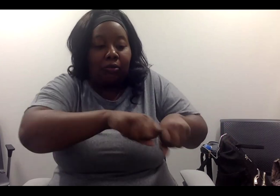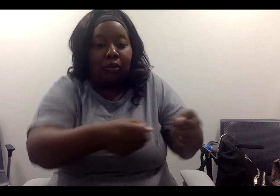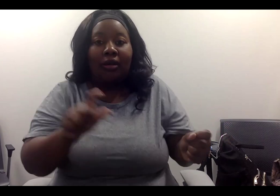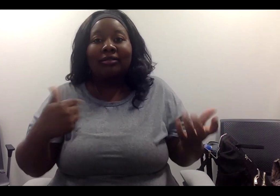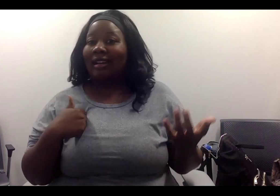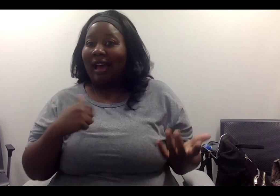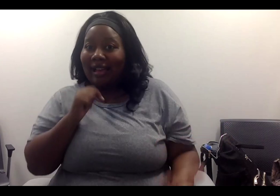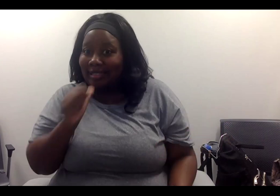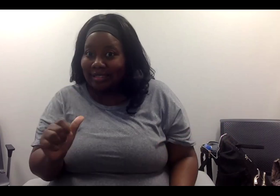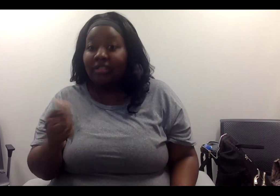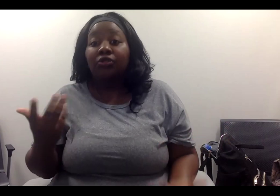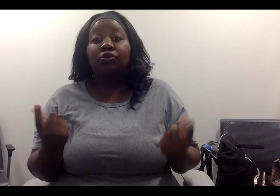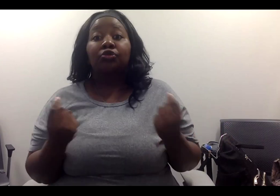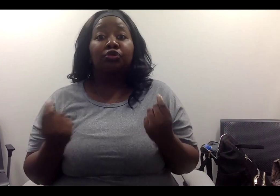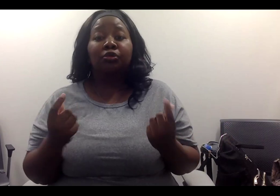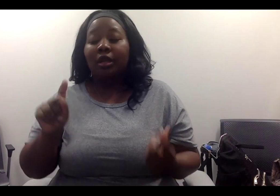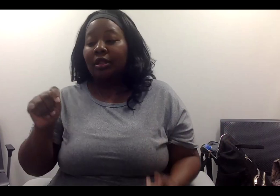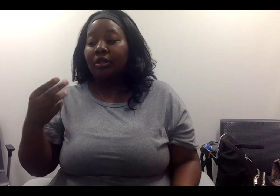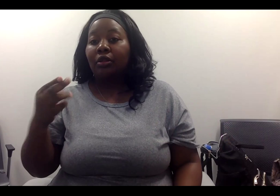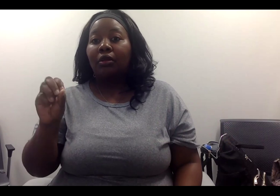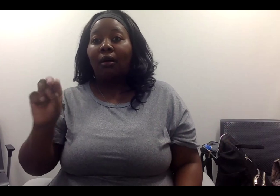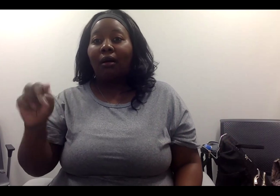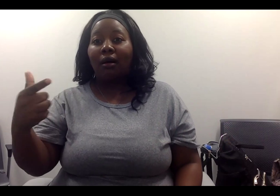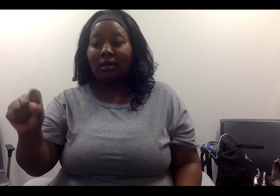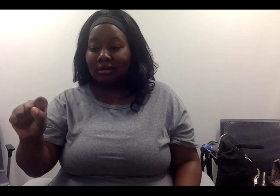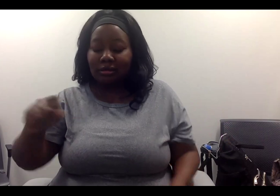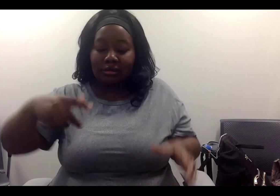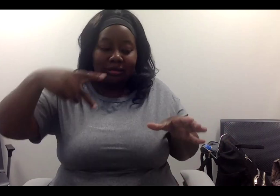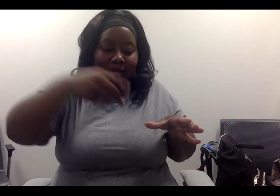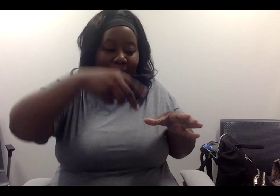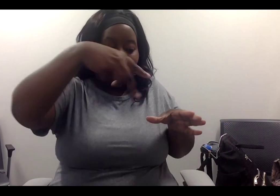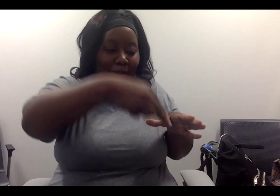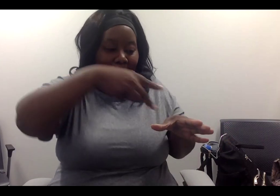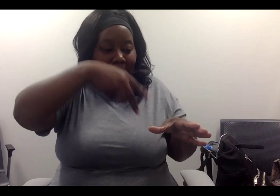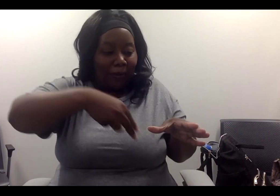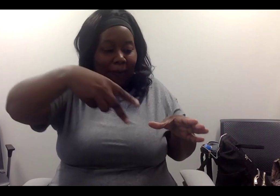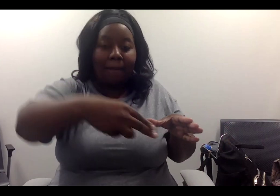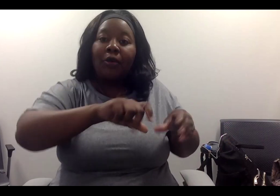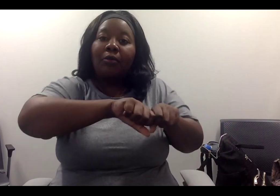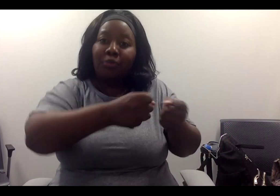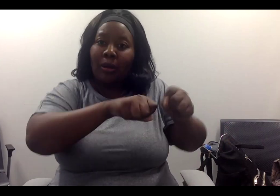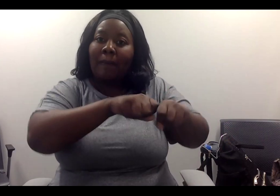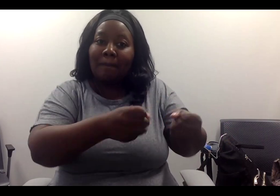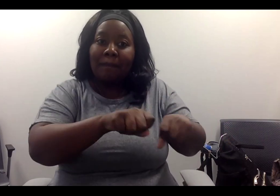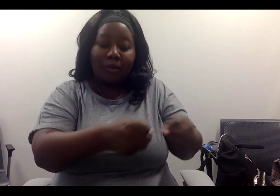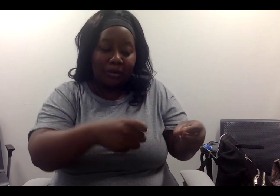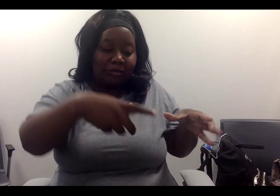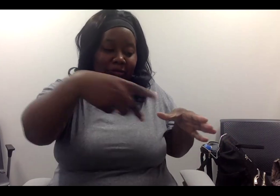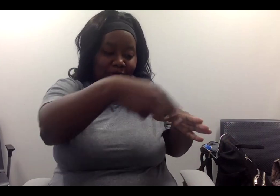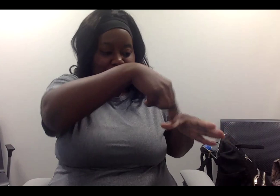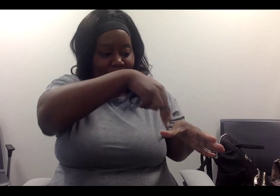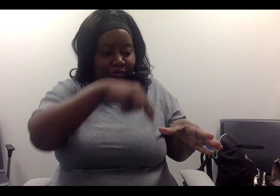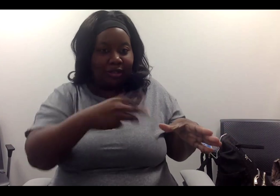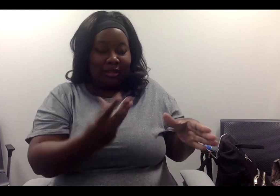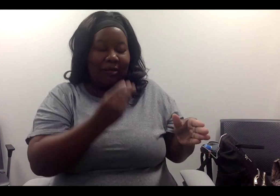in, which did eventually work. But it's also a really good way to get splashed in the face with cold chicken water, which, unless you're into that kind of thing, is